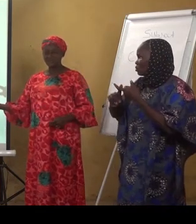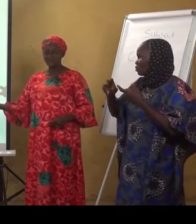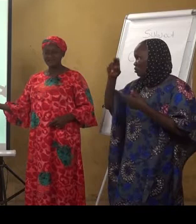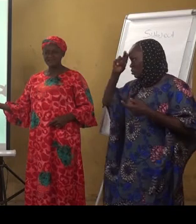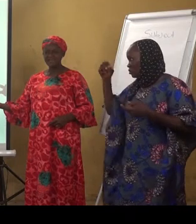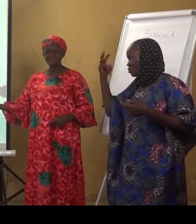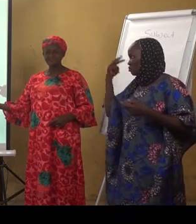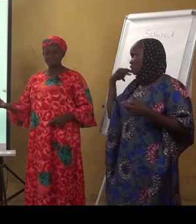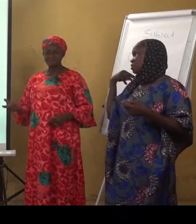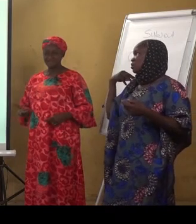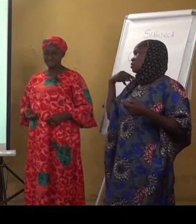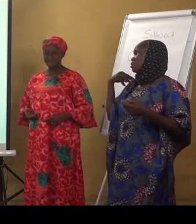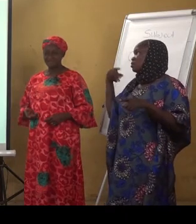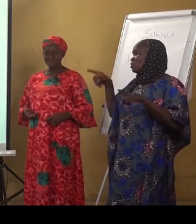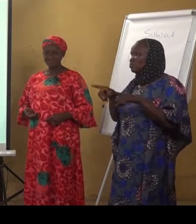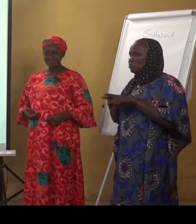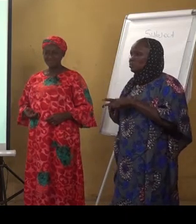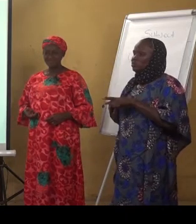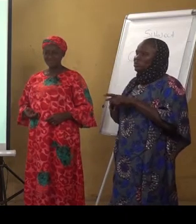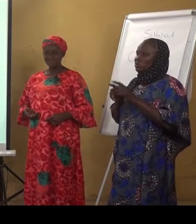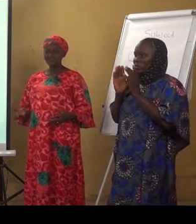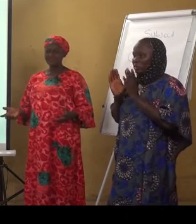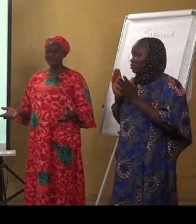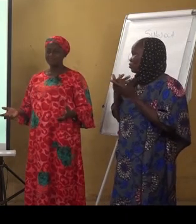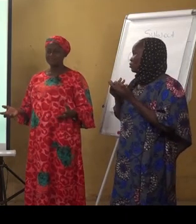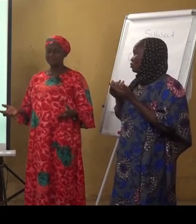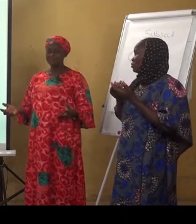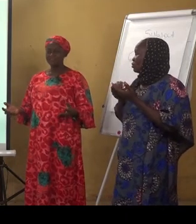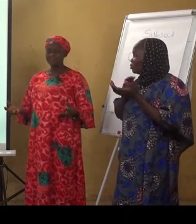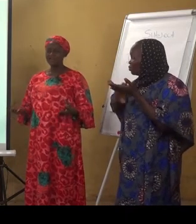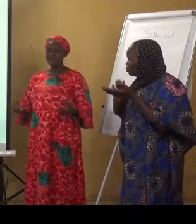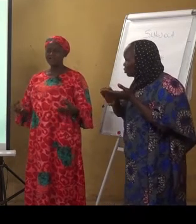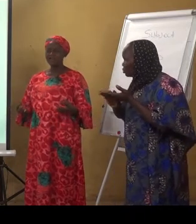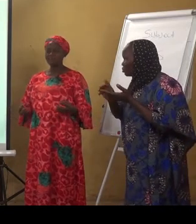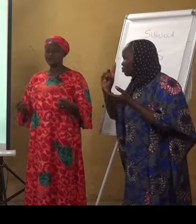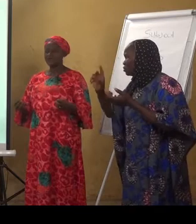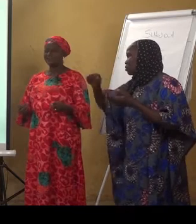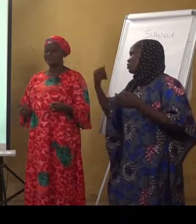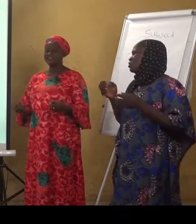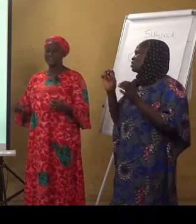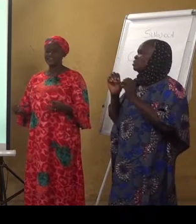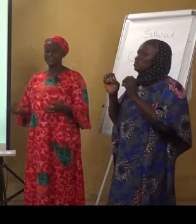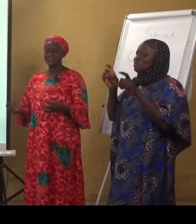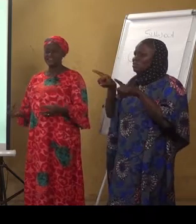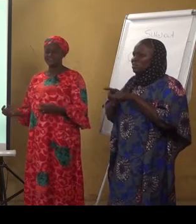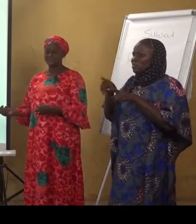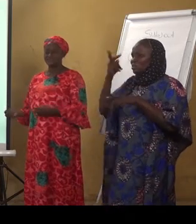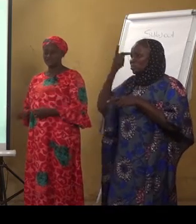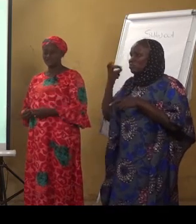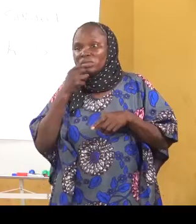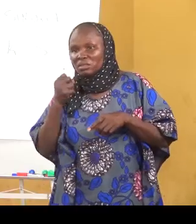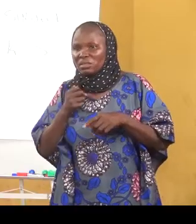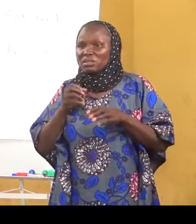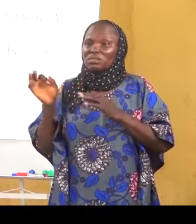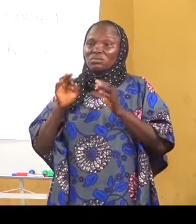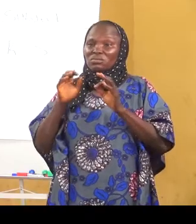let him go back and meet his master. Even our parents, If you happen to have intervened in a